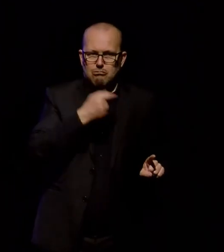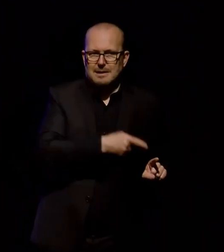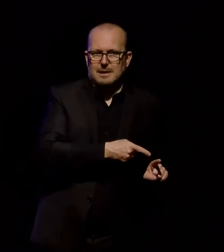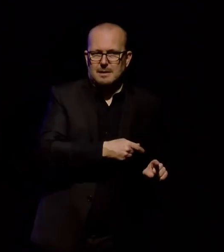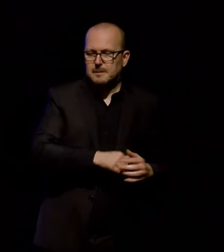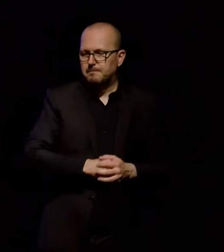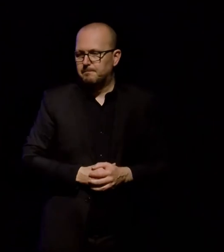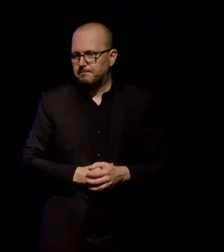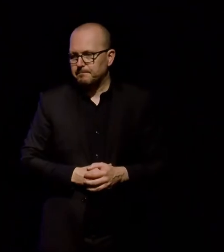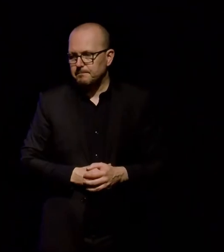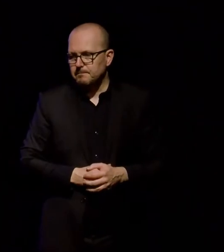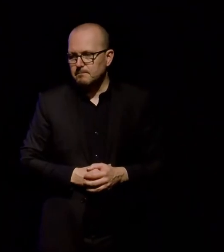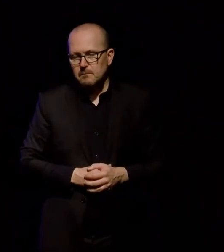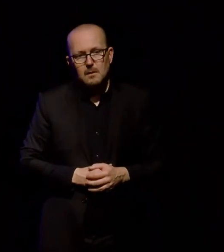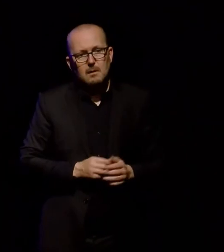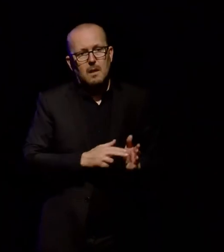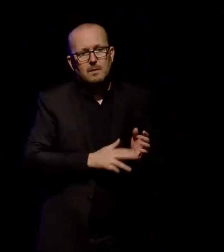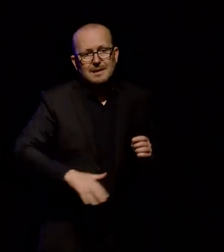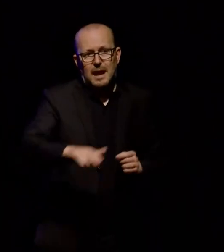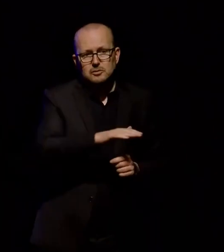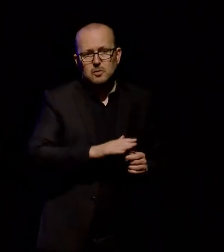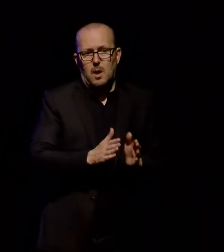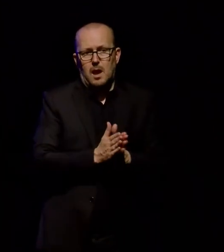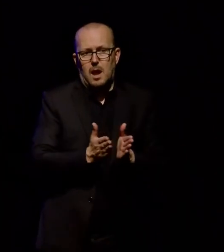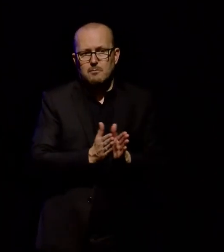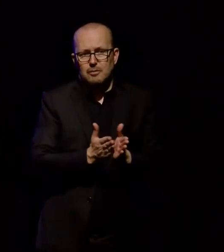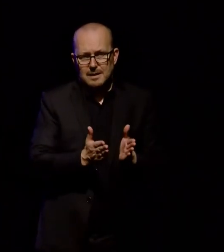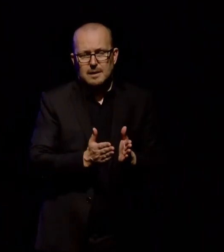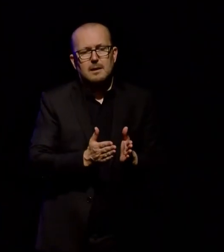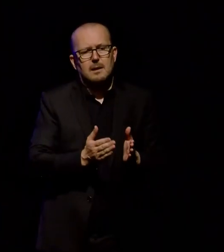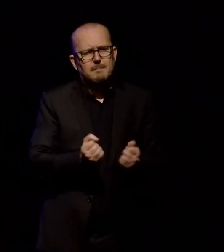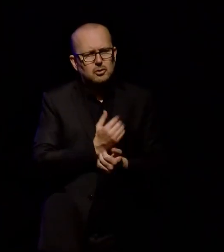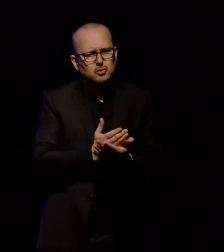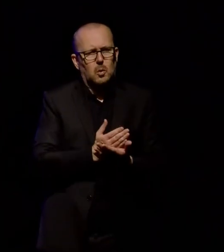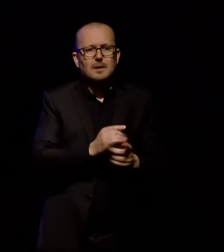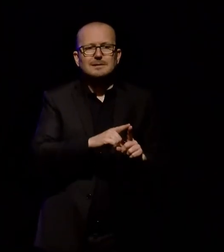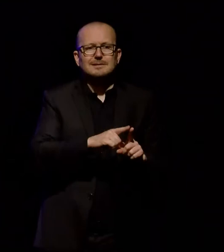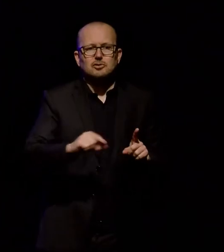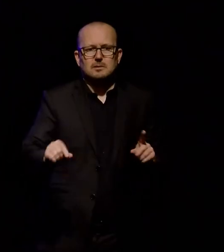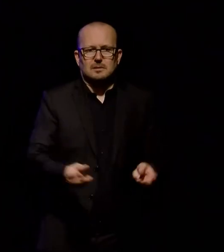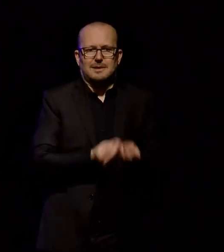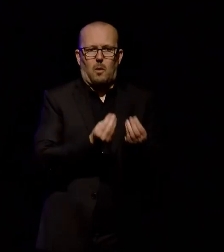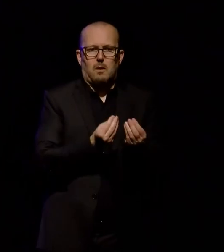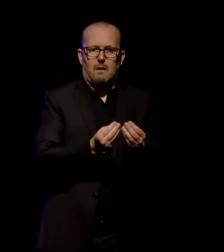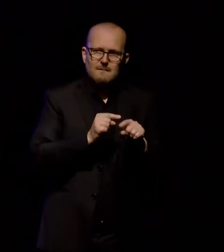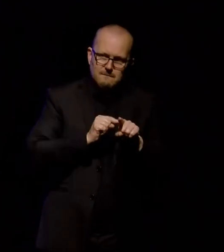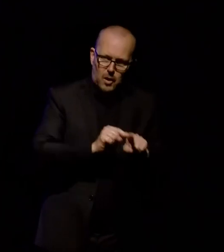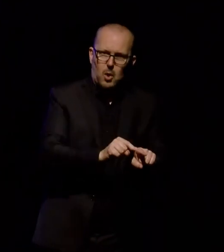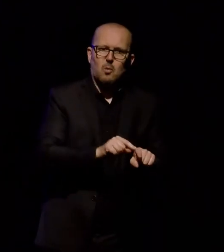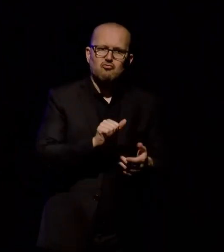Mana Raronga. The National Library needs to ensure its digital taonga are subject to the appropriate laws and